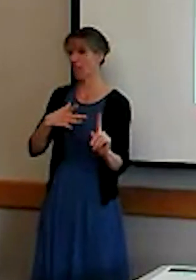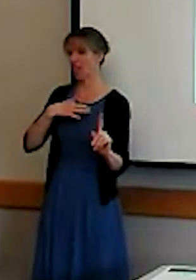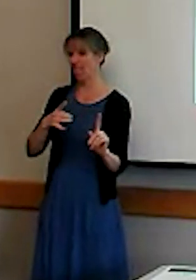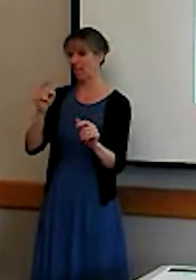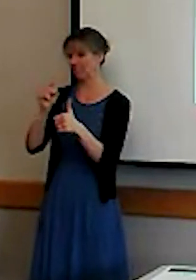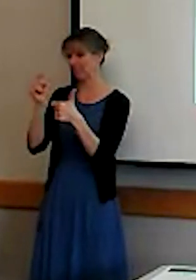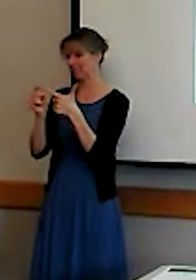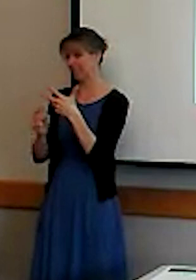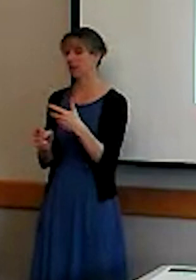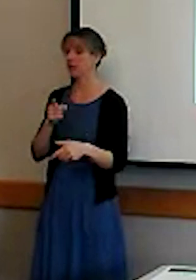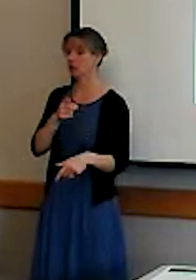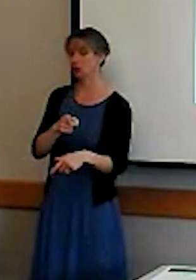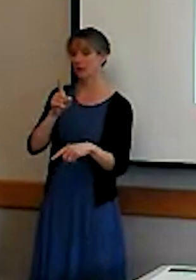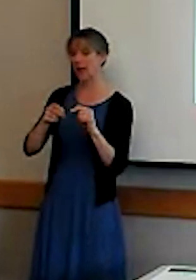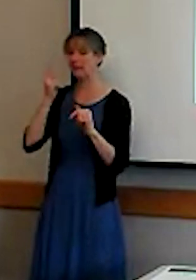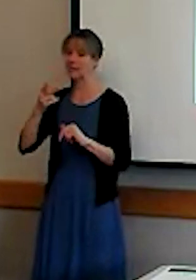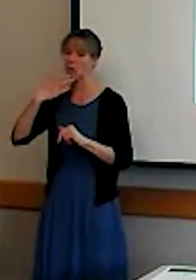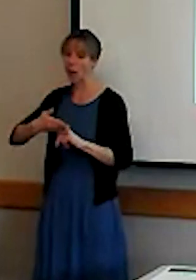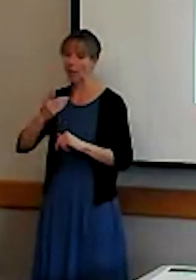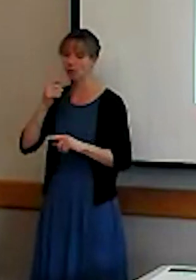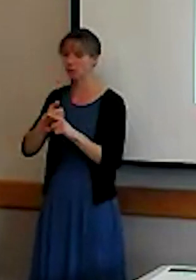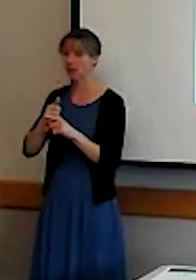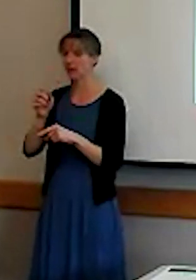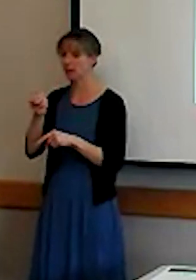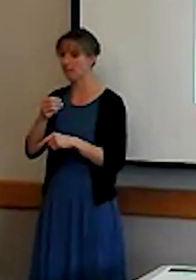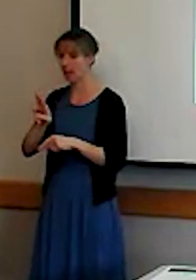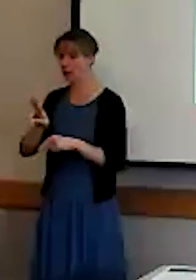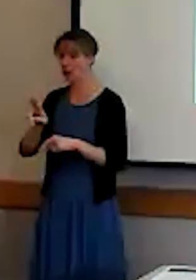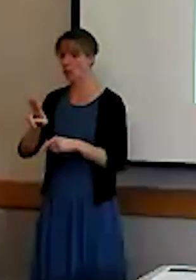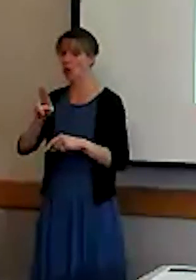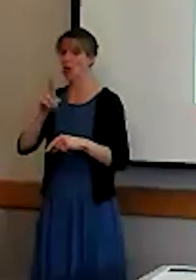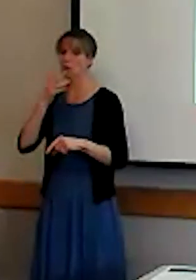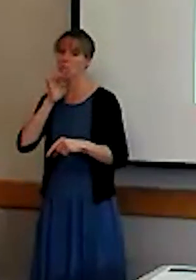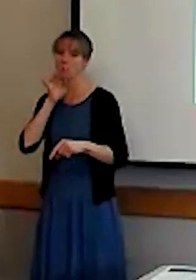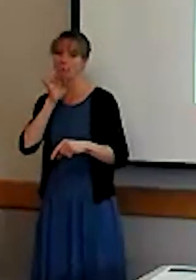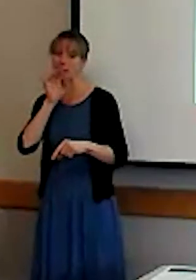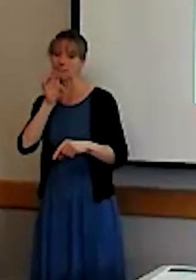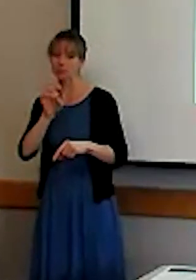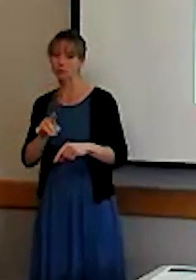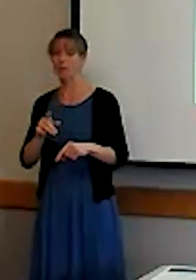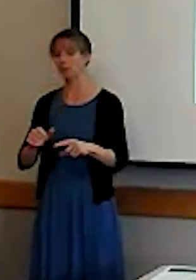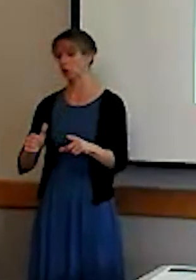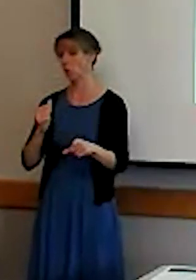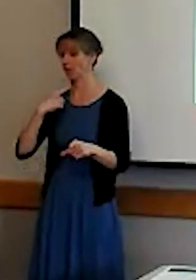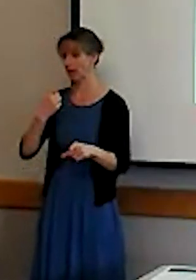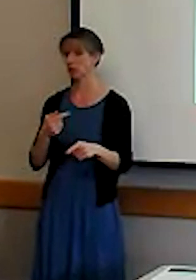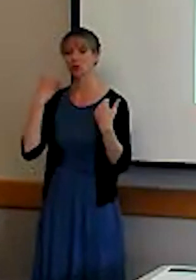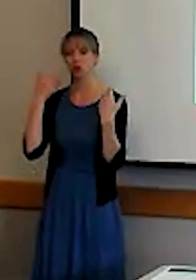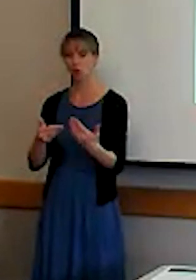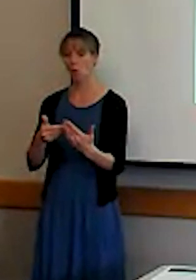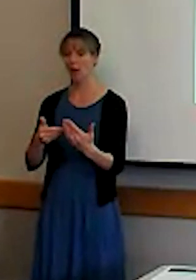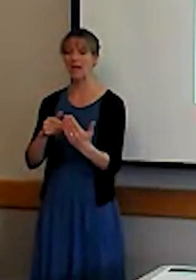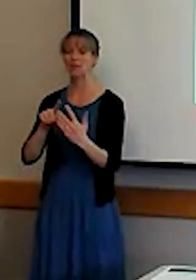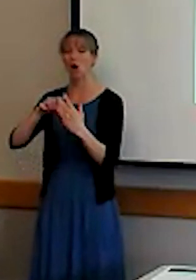likes these meals. She can't see very well, so she needs the menu read out to her, but she won't tell you that. So just go ahead